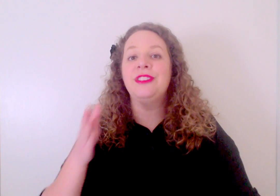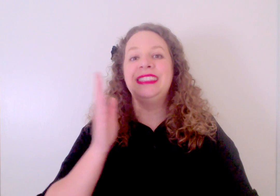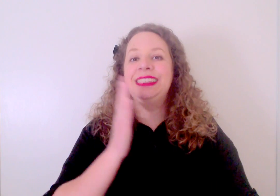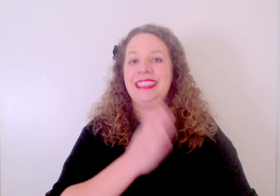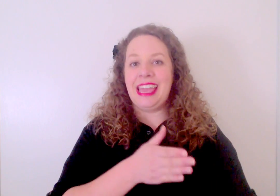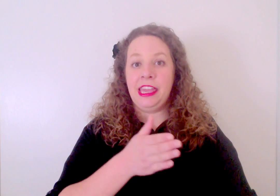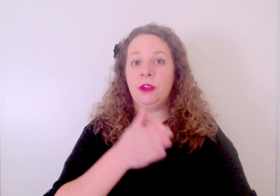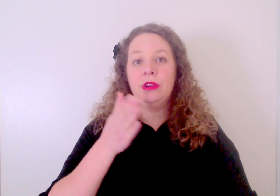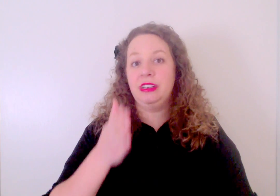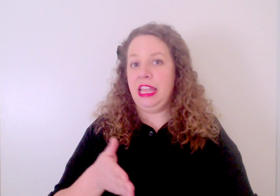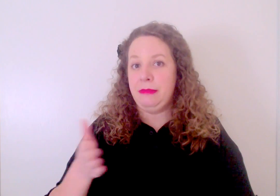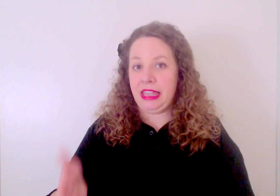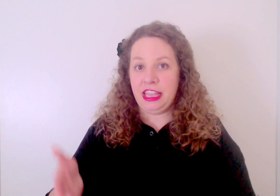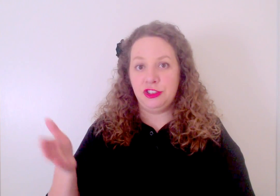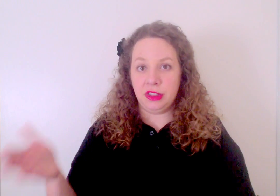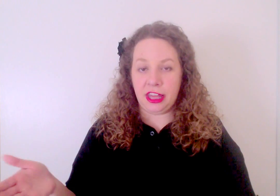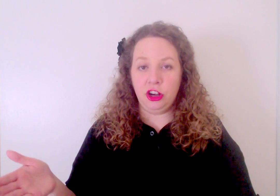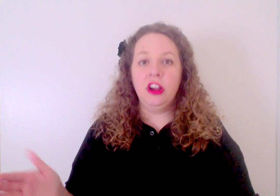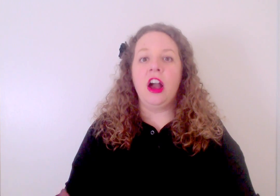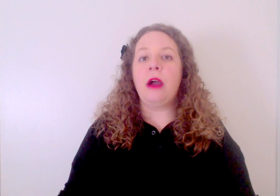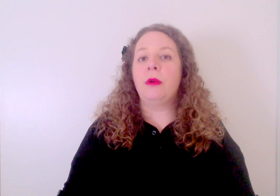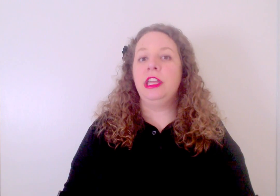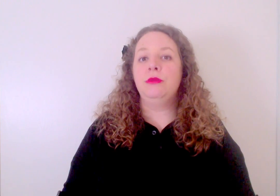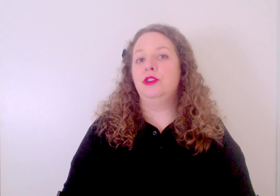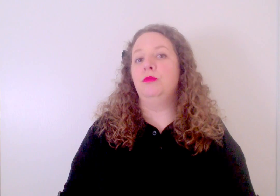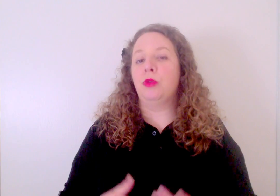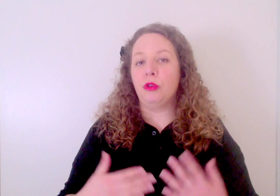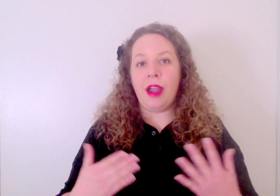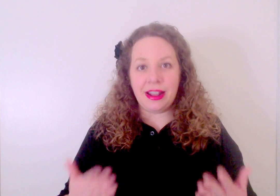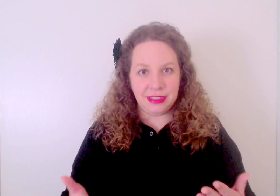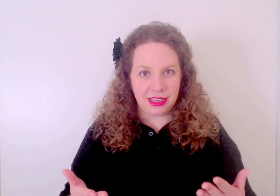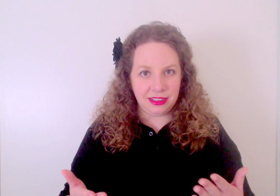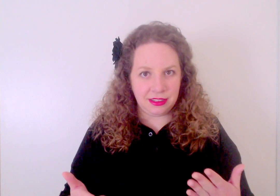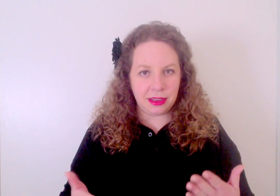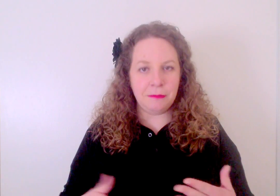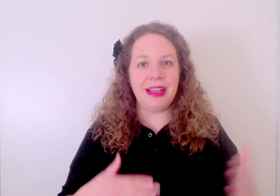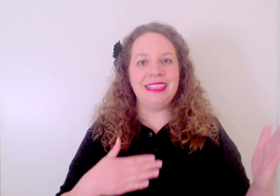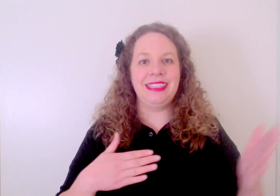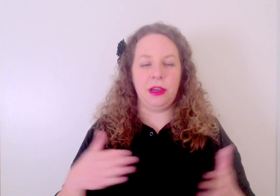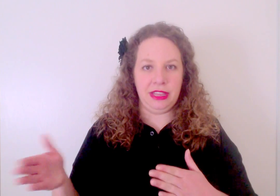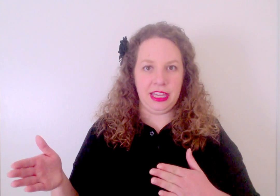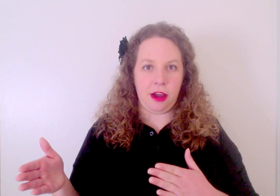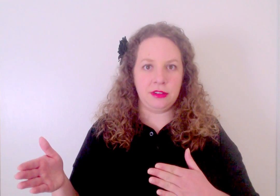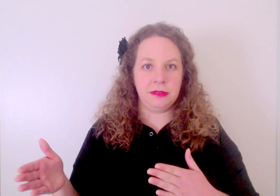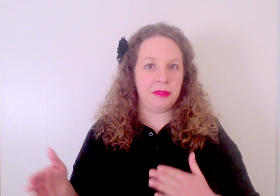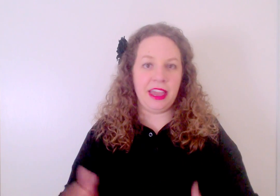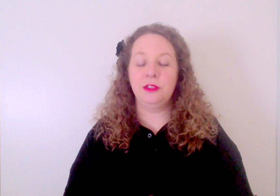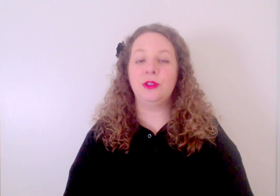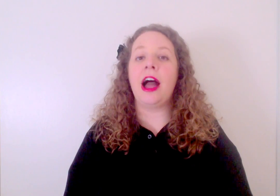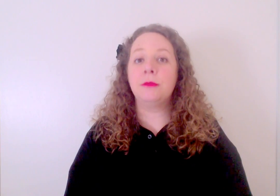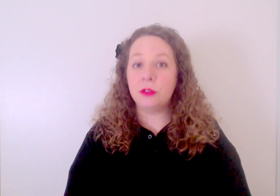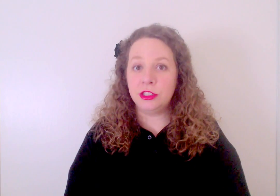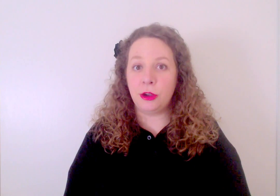than saying or naming each letter, I want you to practice by sounding it out. Okay, so I'm going to go ahead